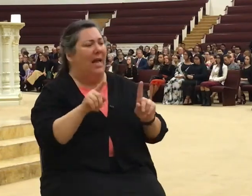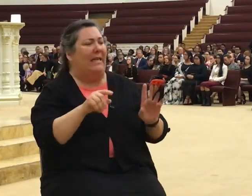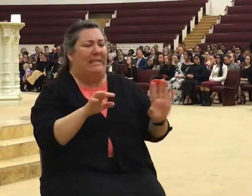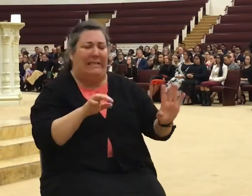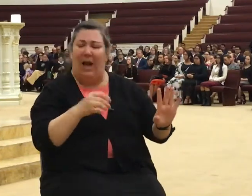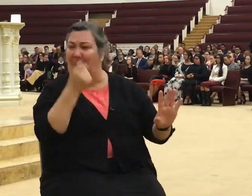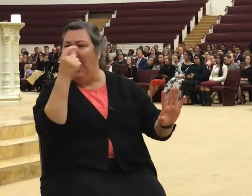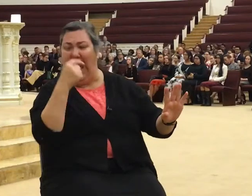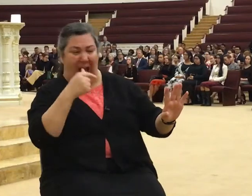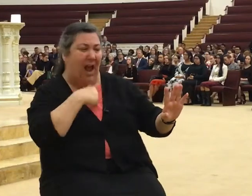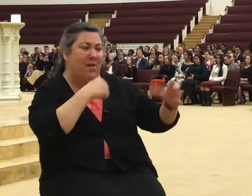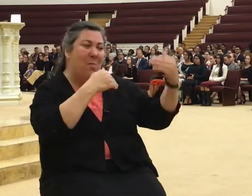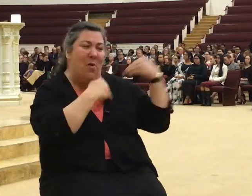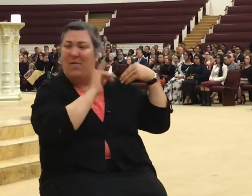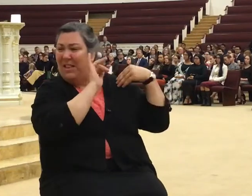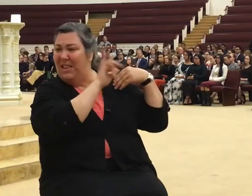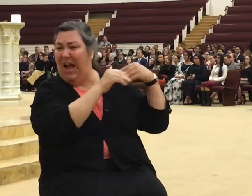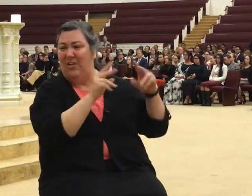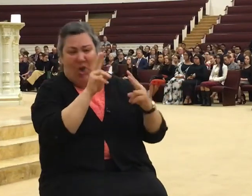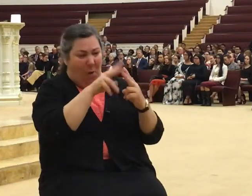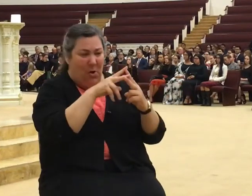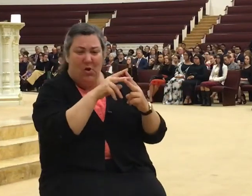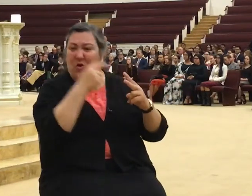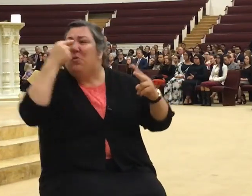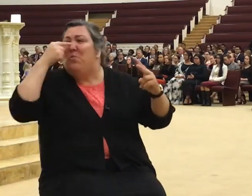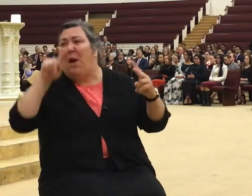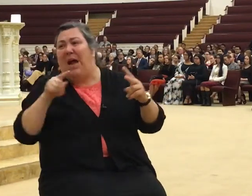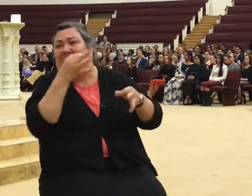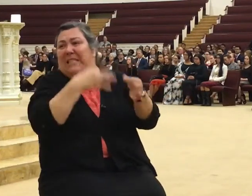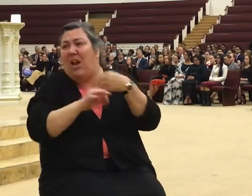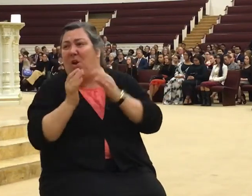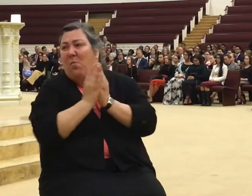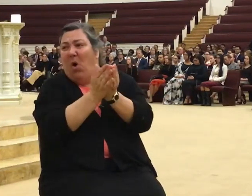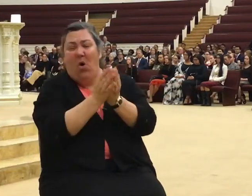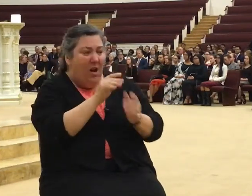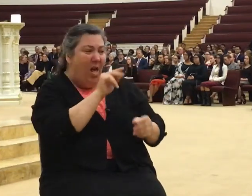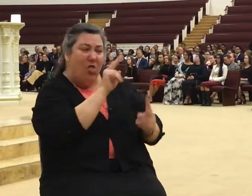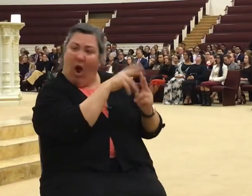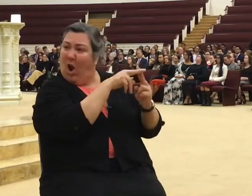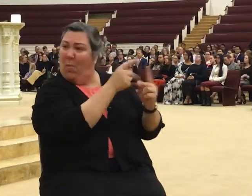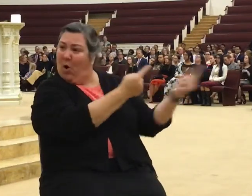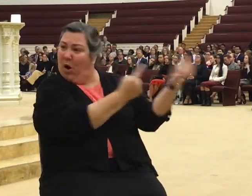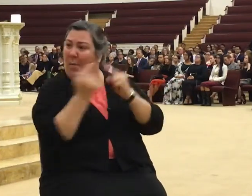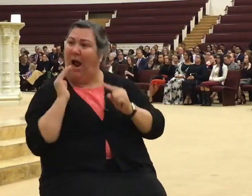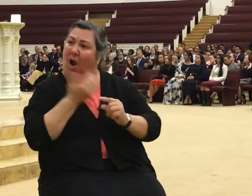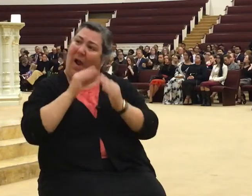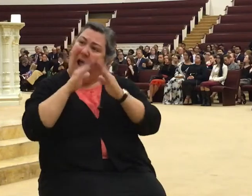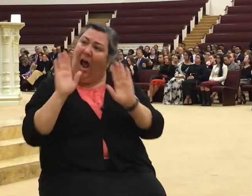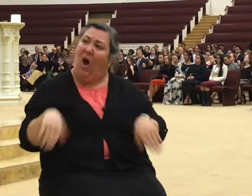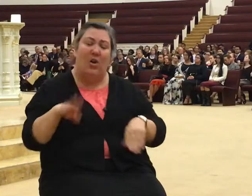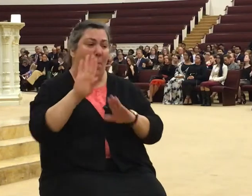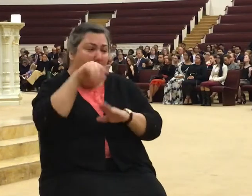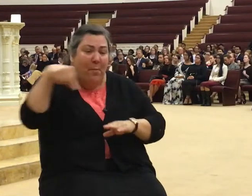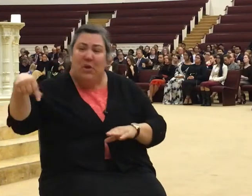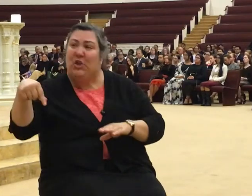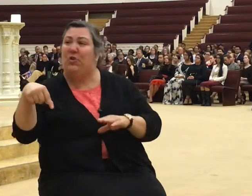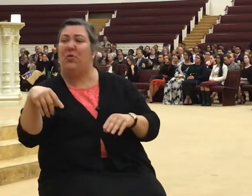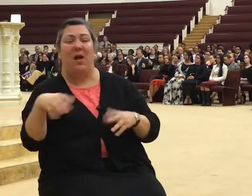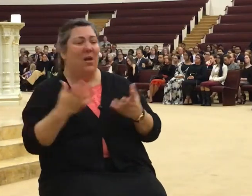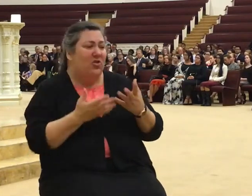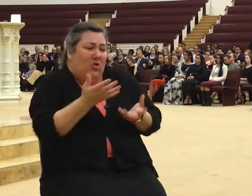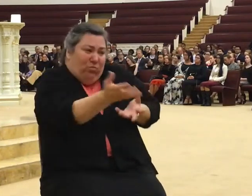that couple. Could we just have them over Saturday and have them out to dinner and let's barbecue in the backyard and let's go get a cup of coffee. Let's just